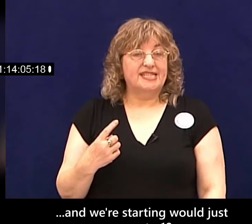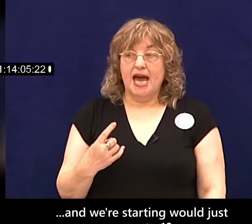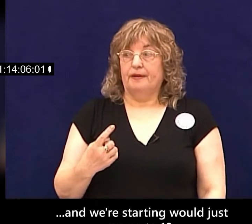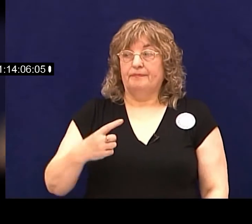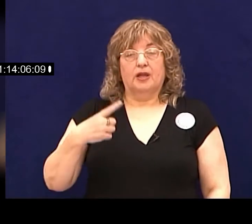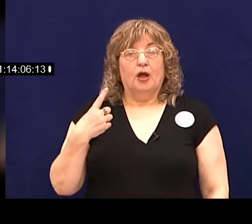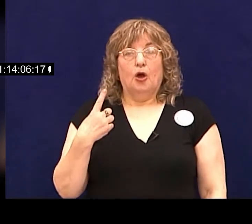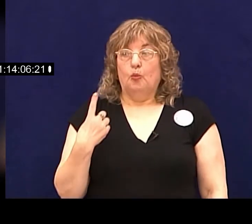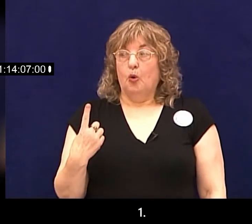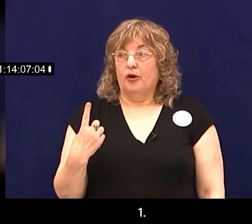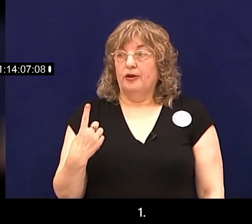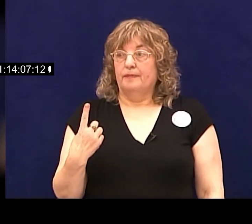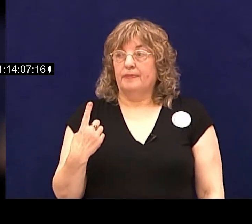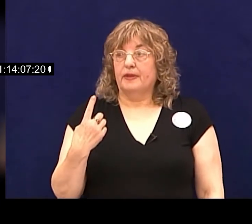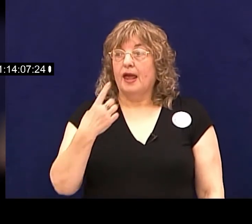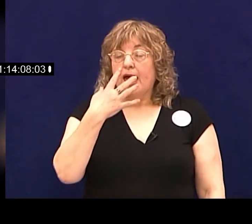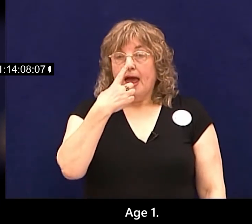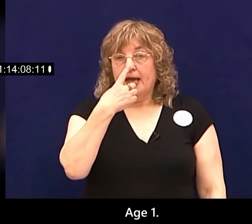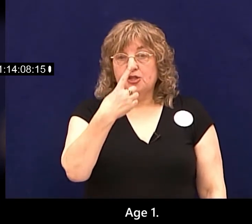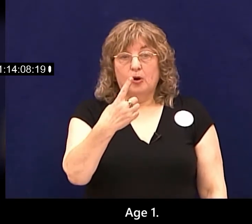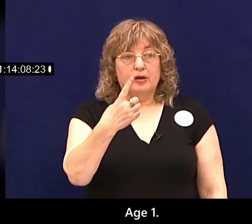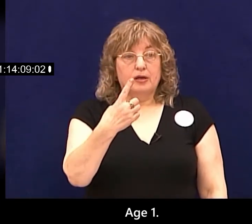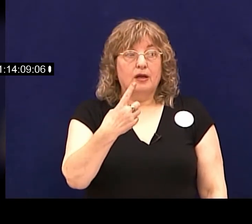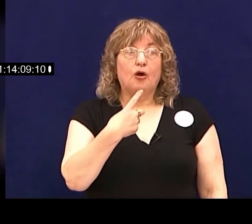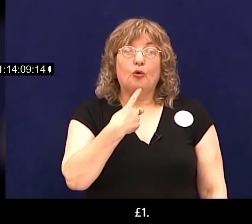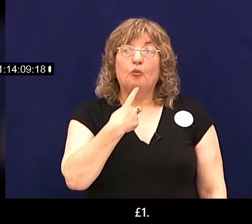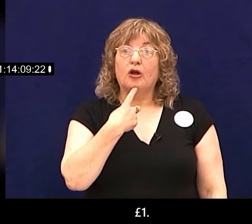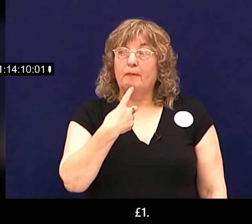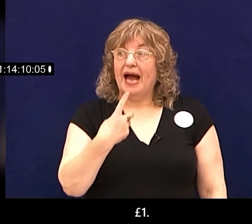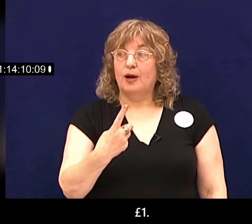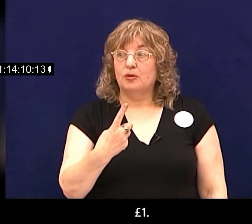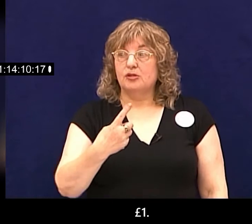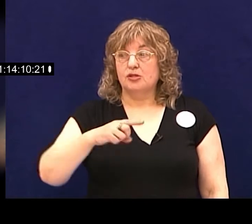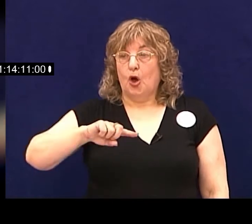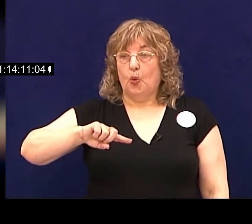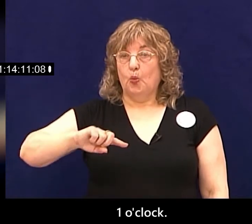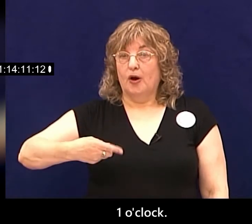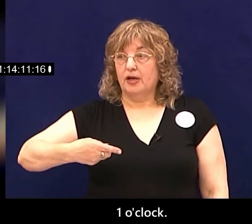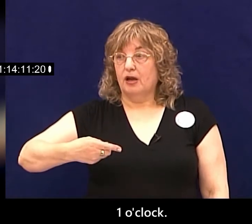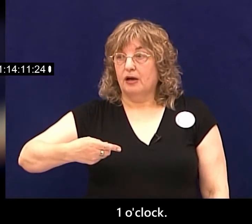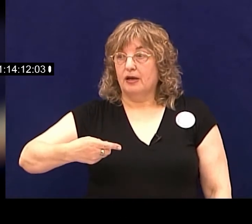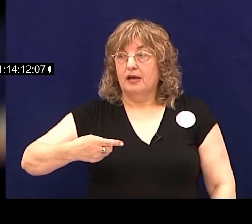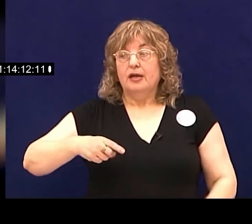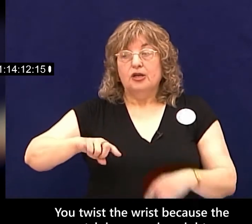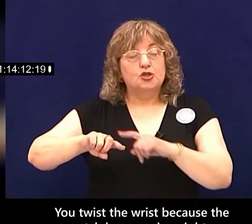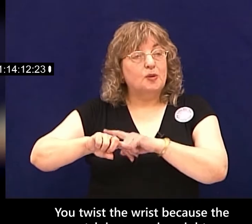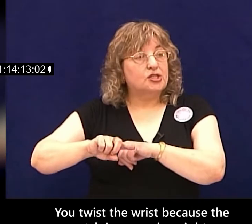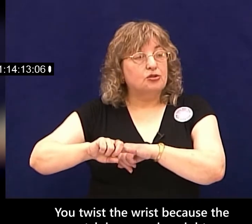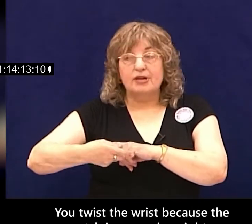10. 1, age 1, £1, 1 o'clock. You twist the